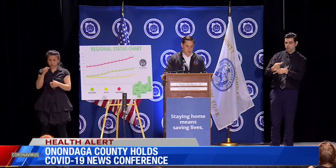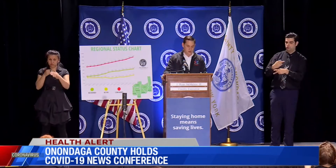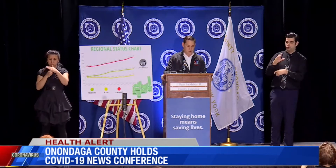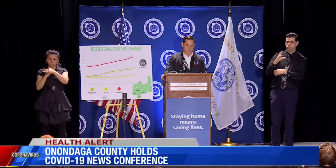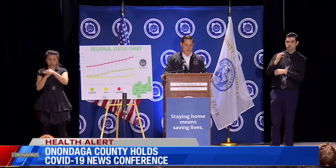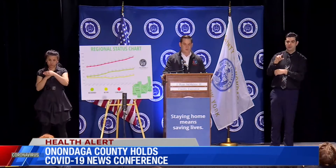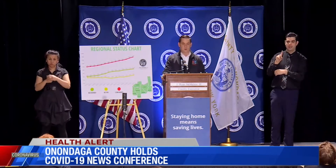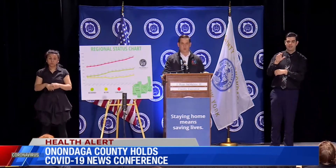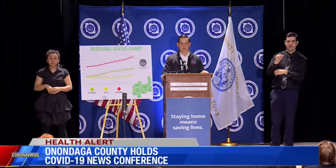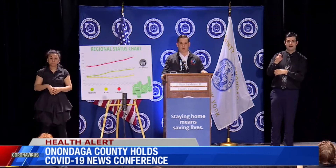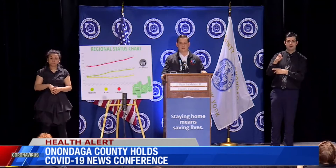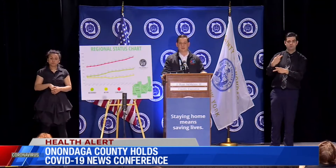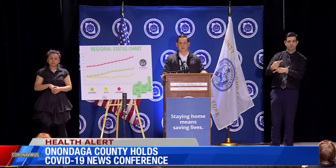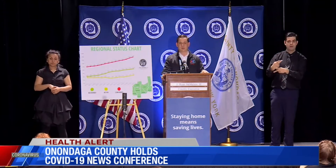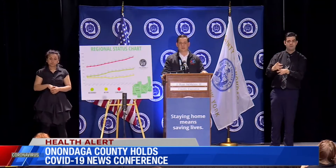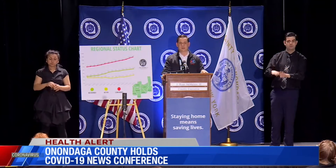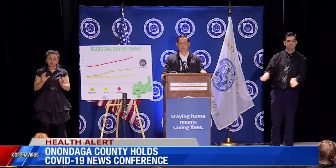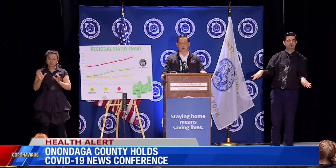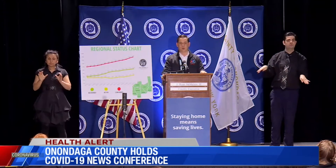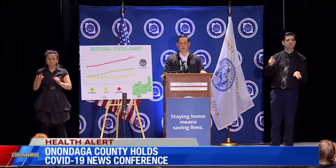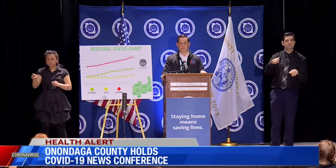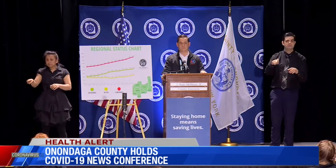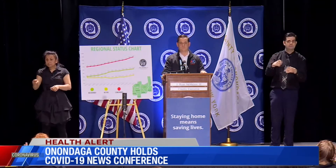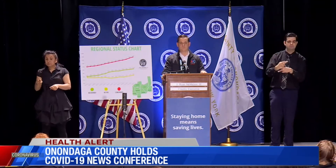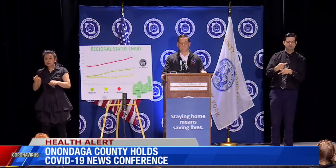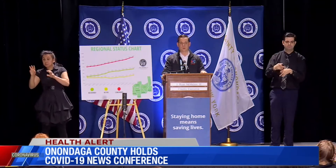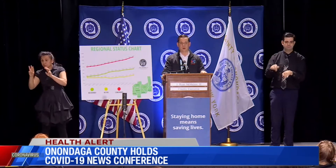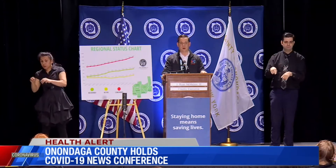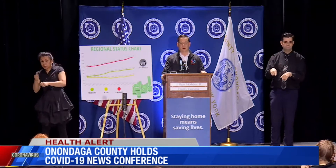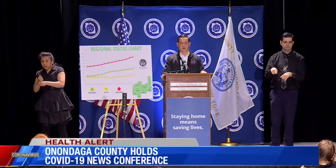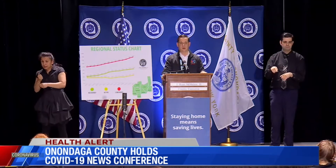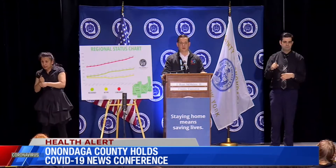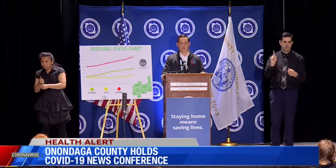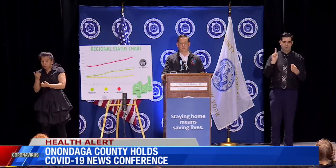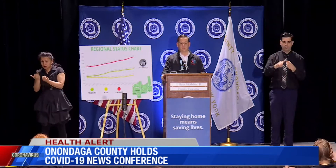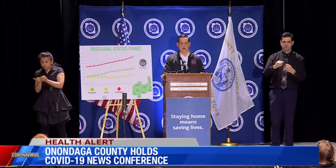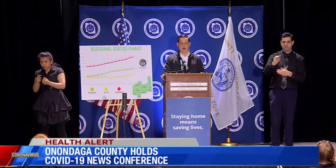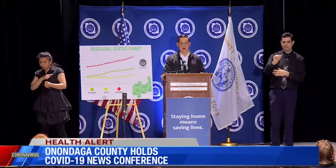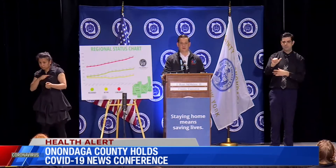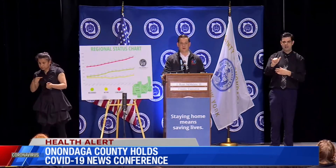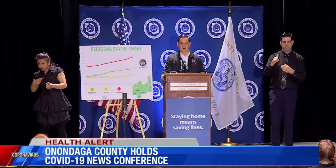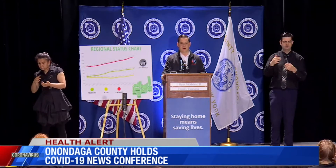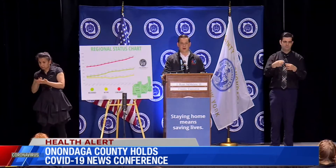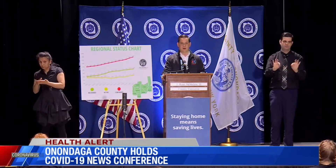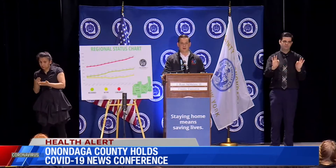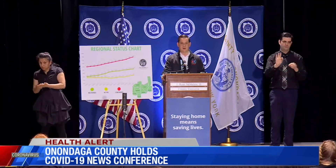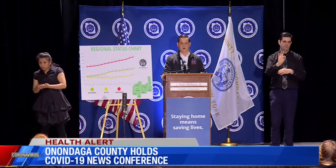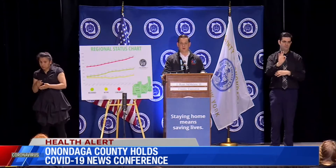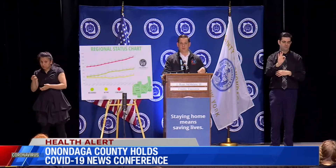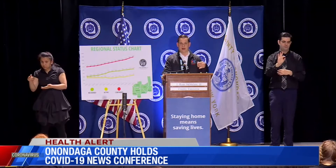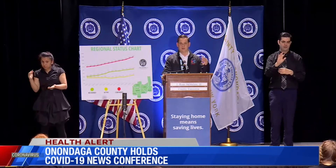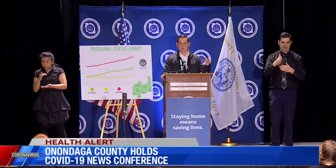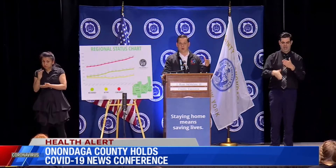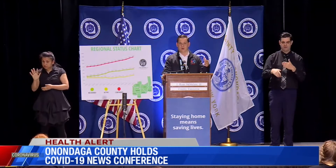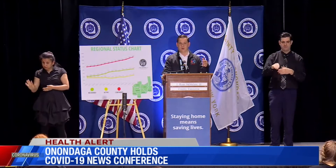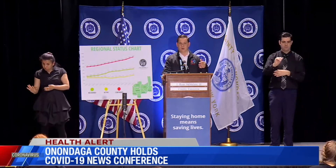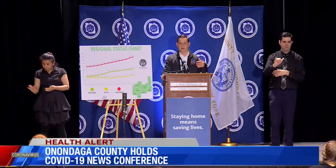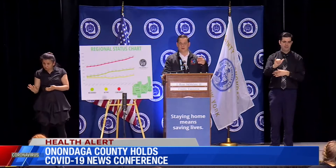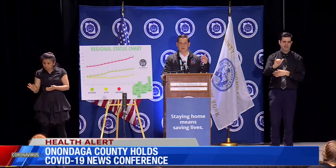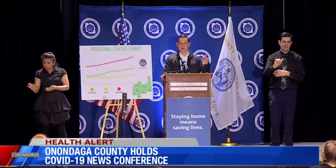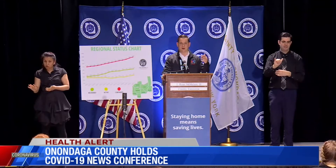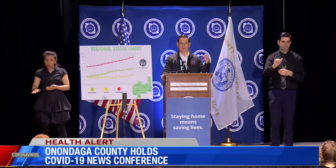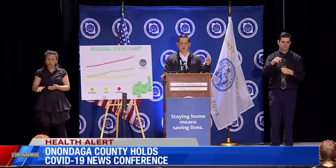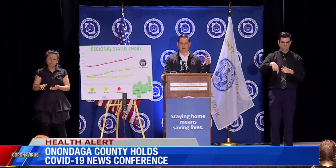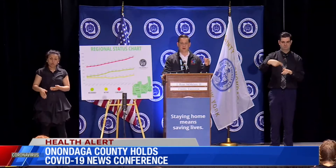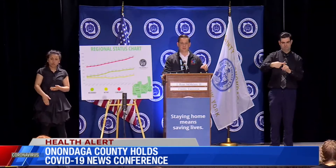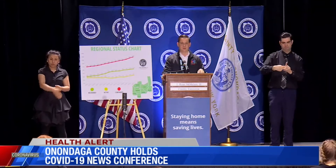31st. That means if you are an essential business employee, you're going back to work, you're running